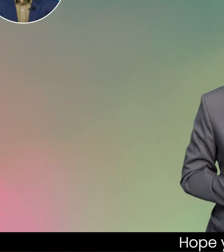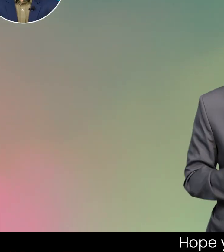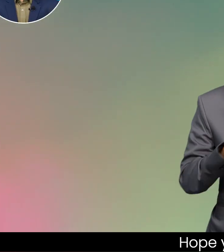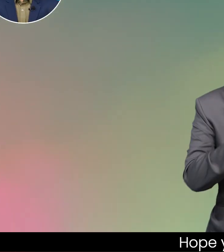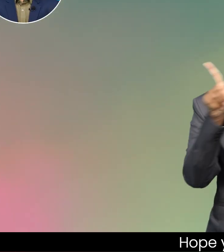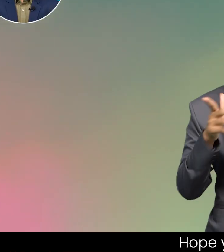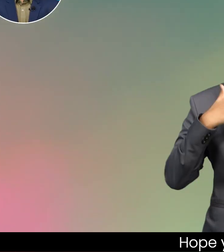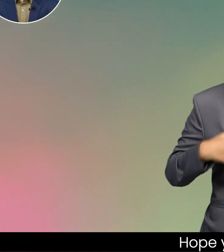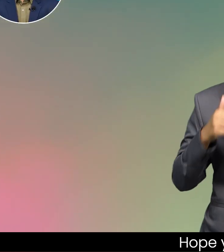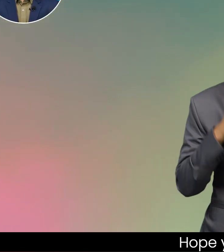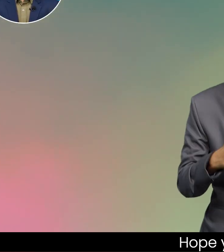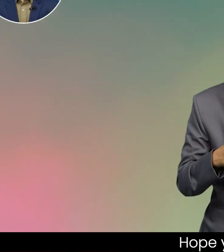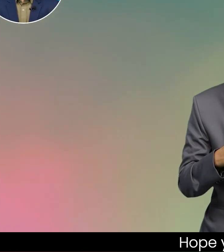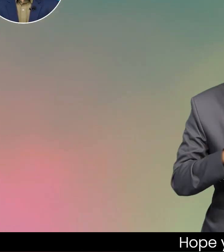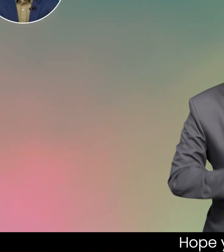all are doing well.